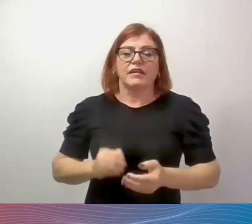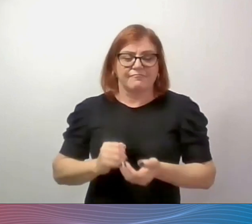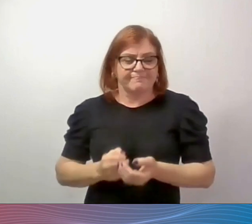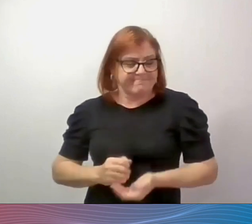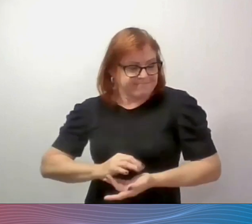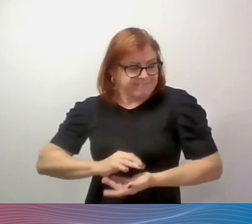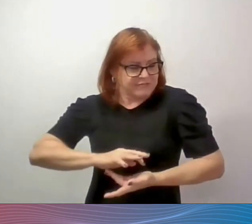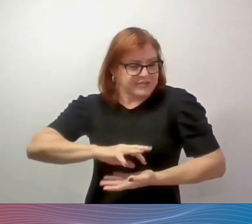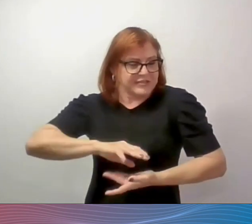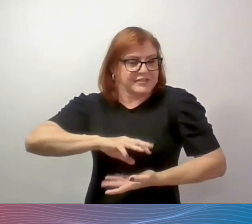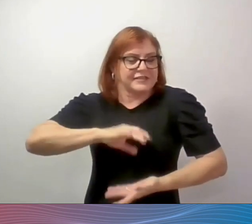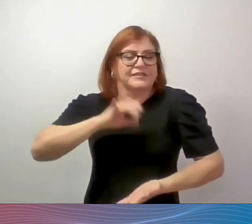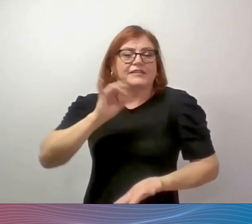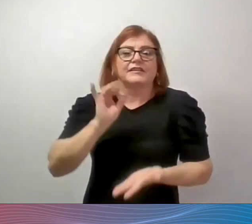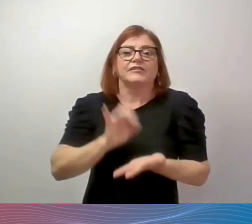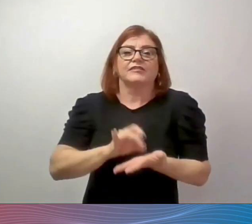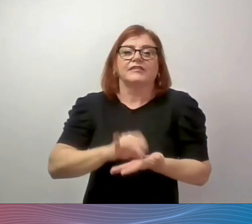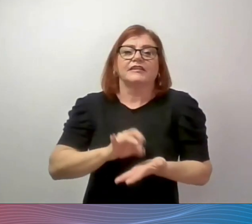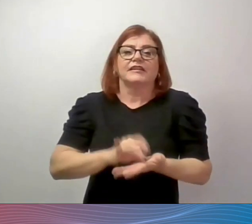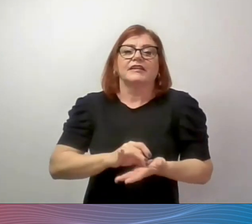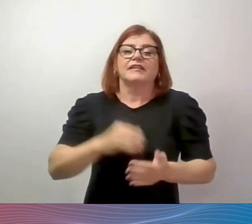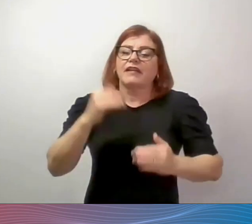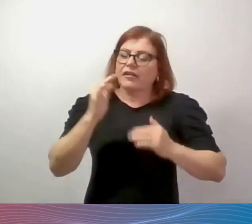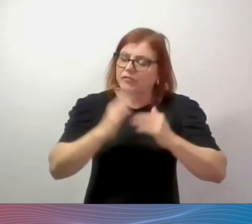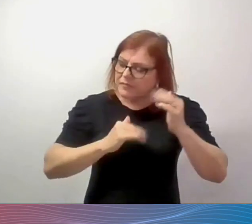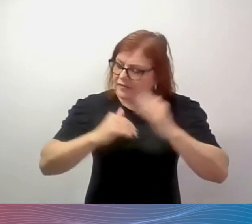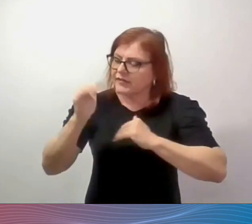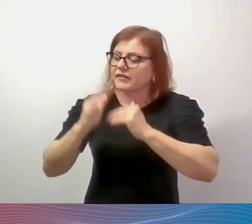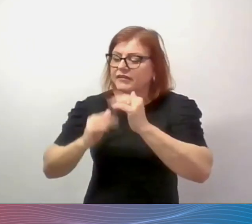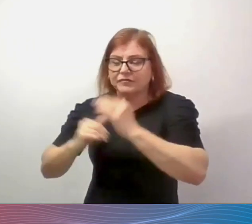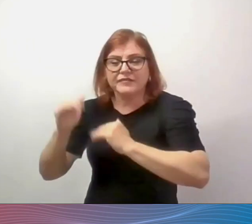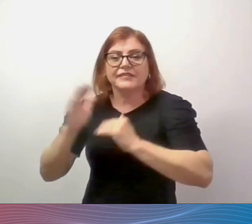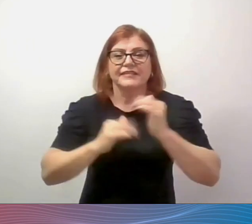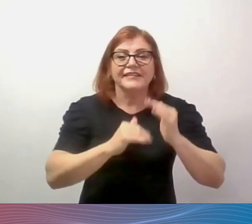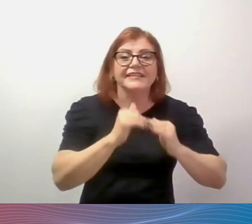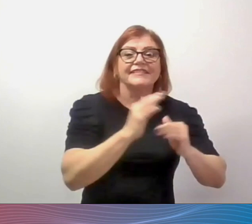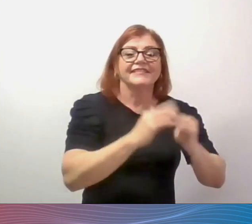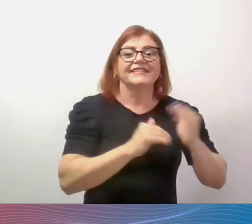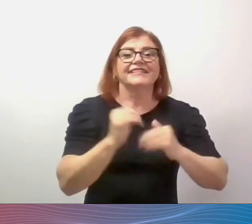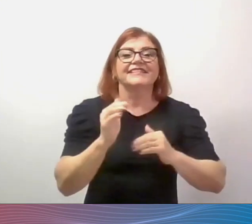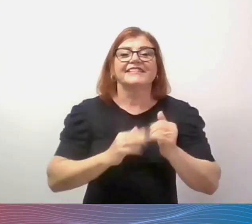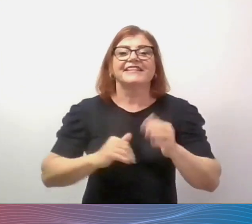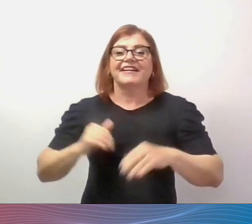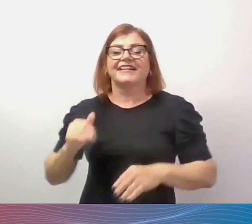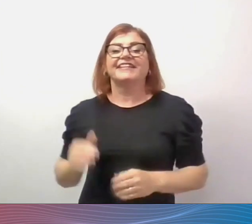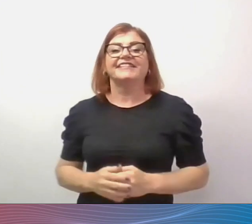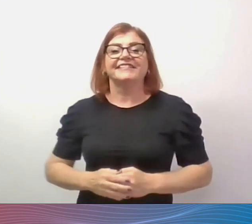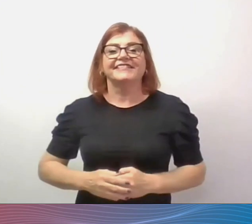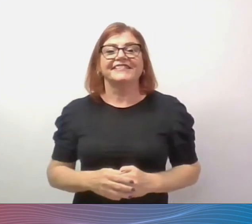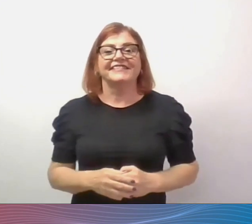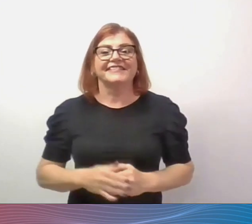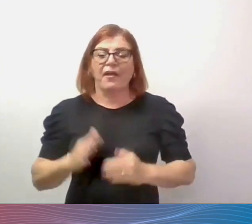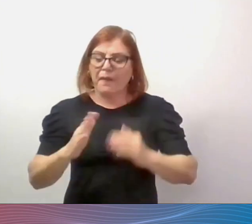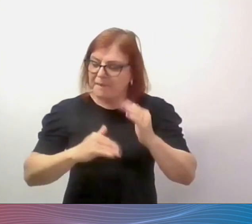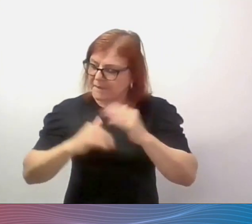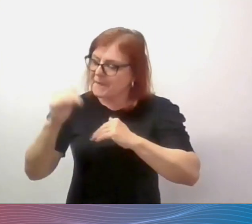reality, continua fazendo isso, you continue doing that, faz mais, you do more, e mais, and more, mais, and